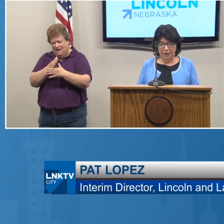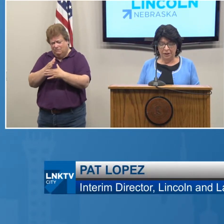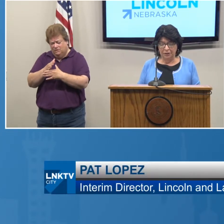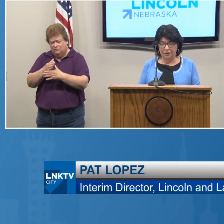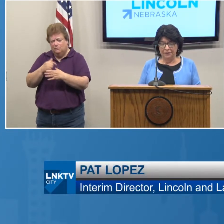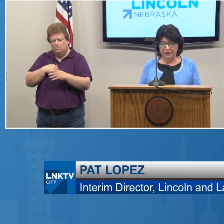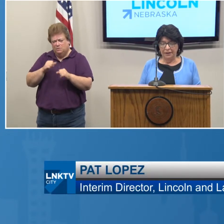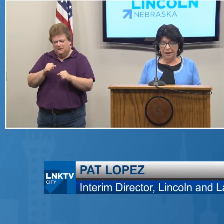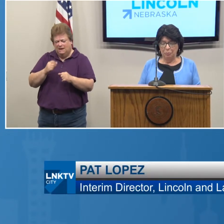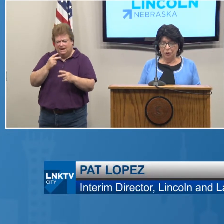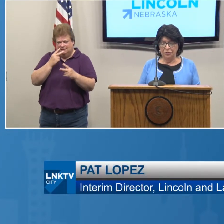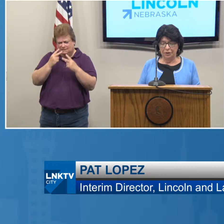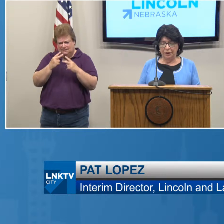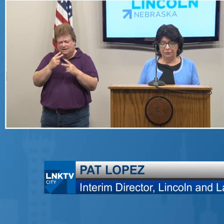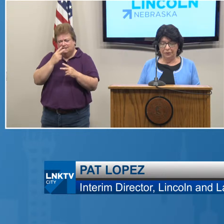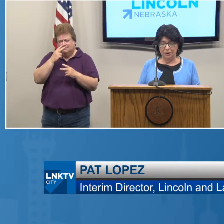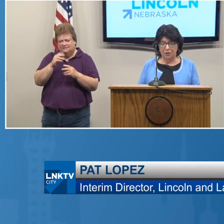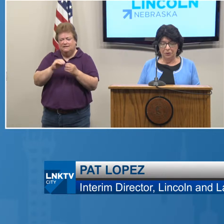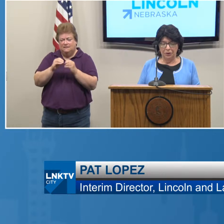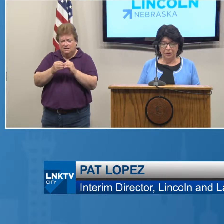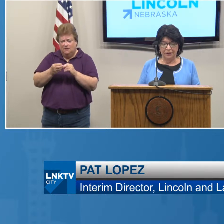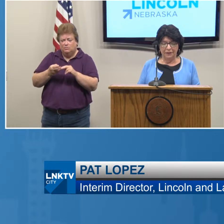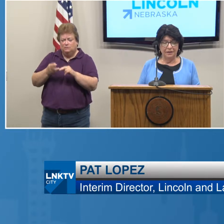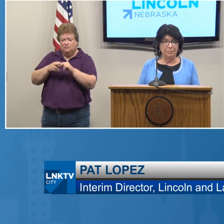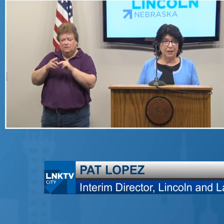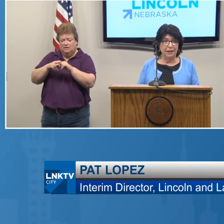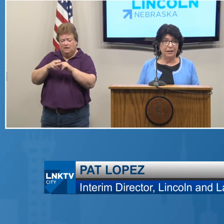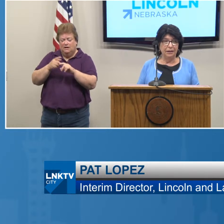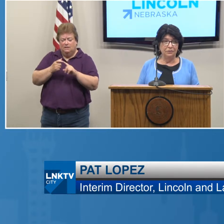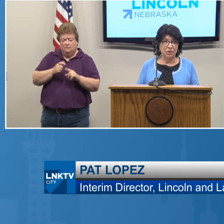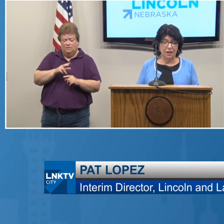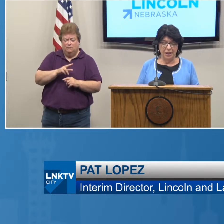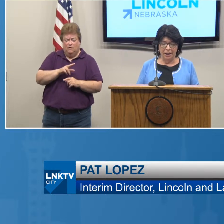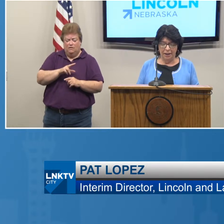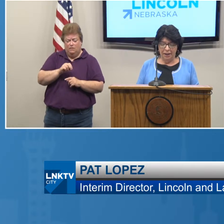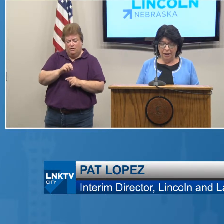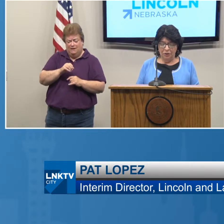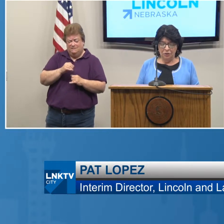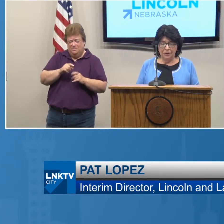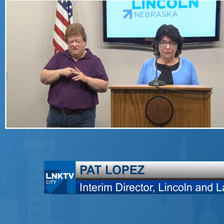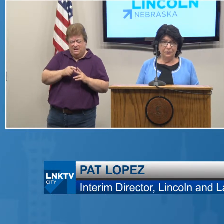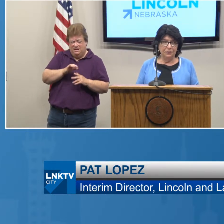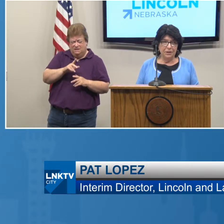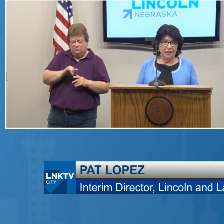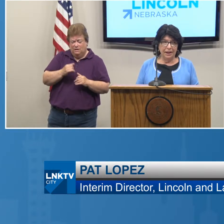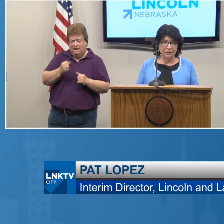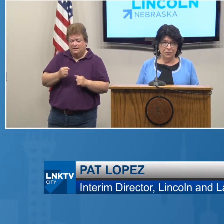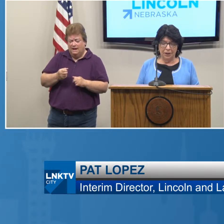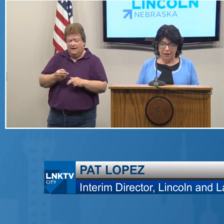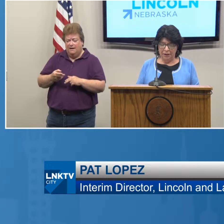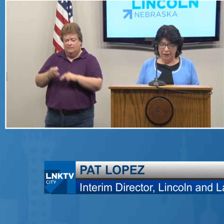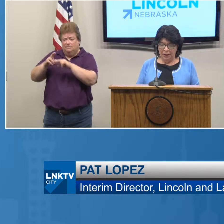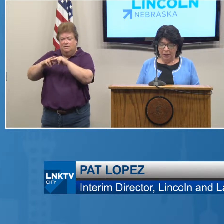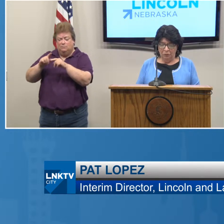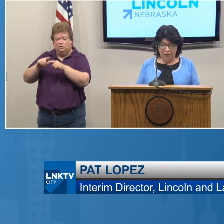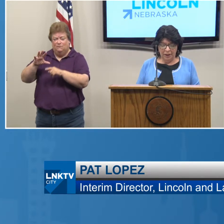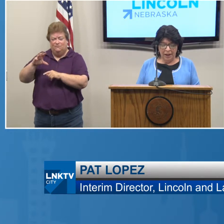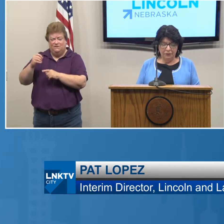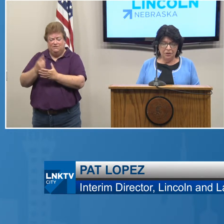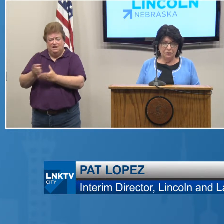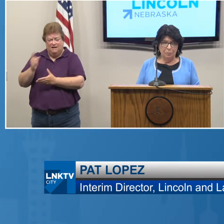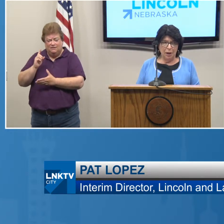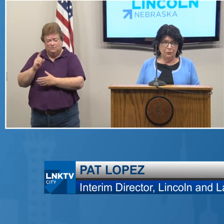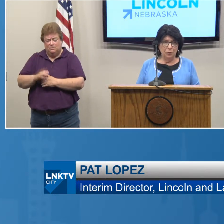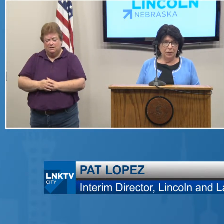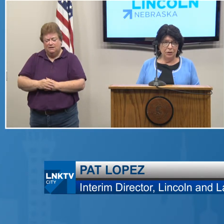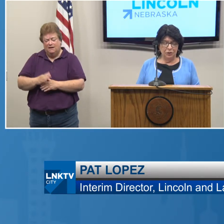we can clearly see an upward trend from the low 30s at the beginning of July to around 50 last week. With an